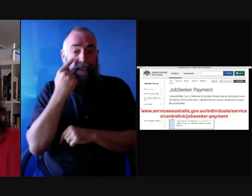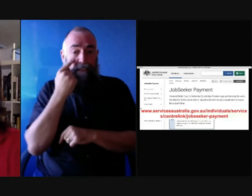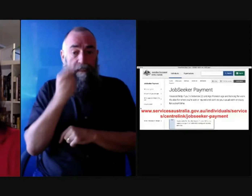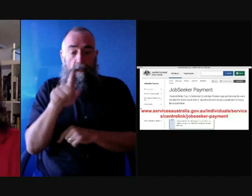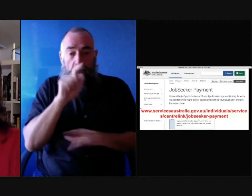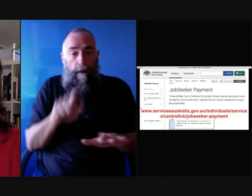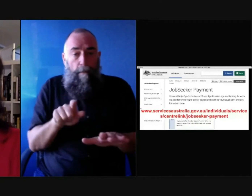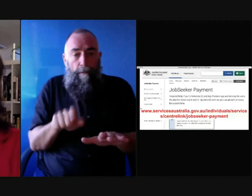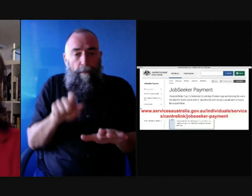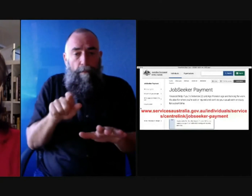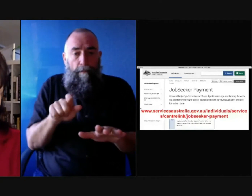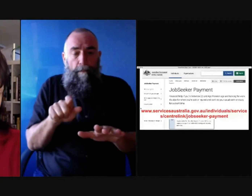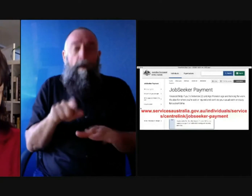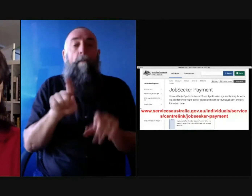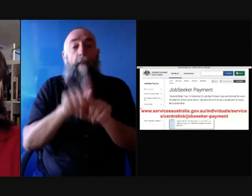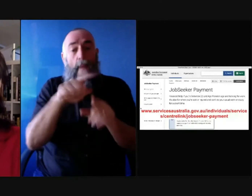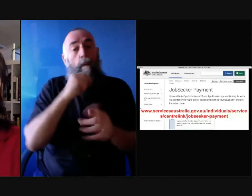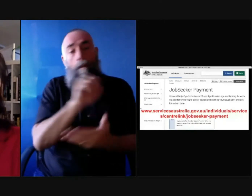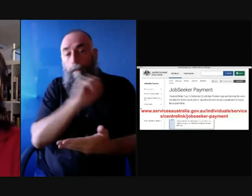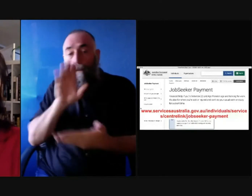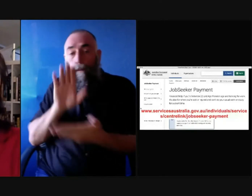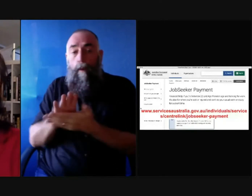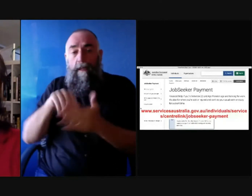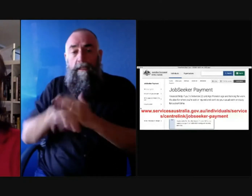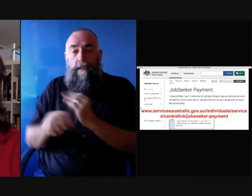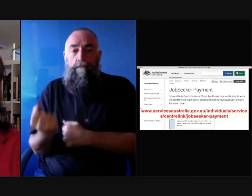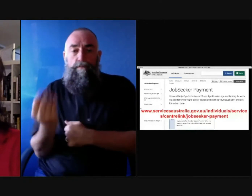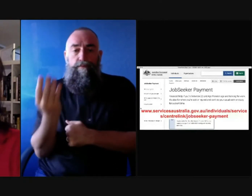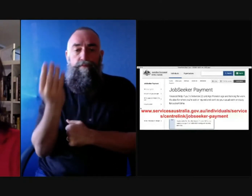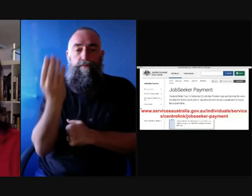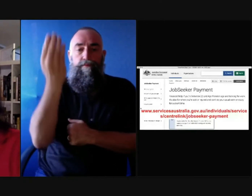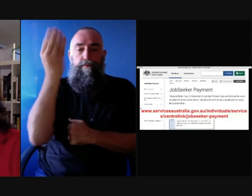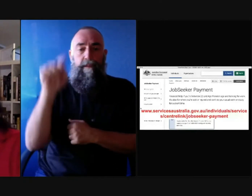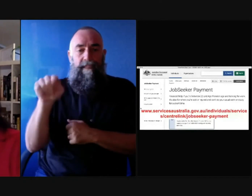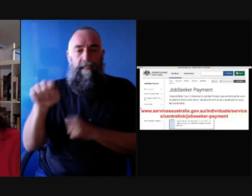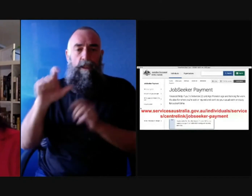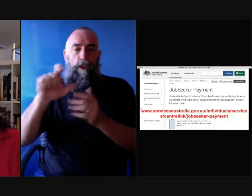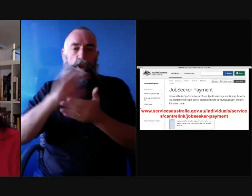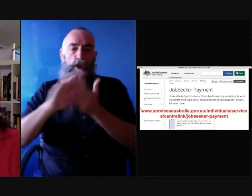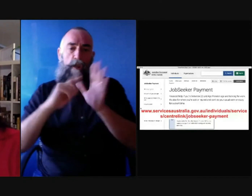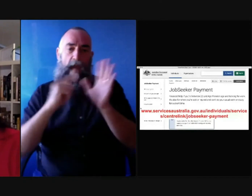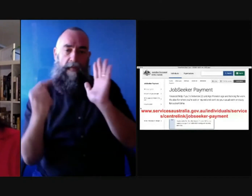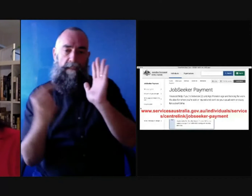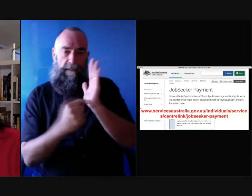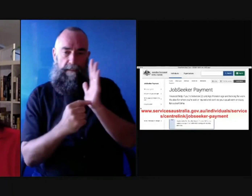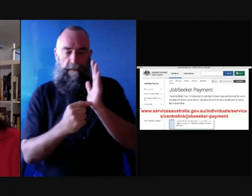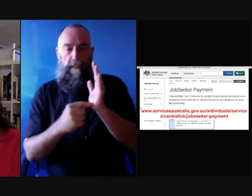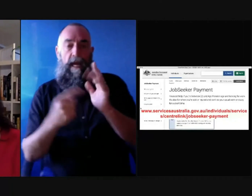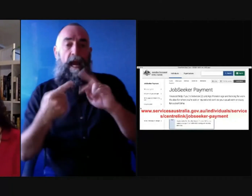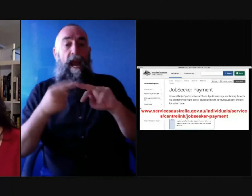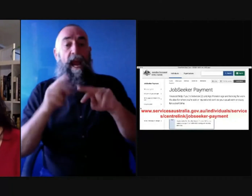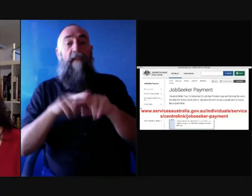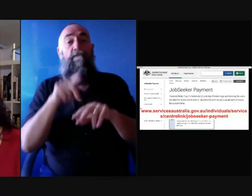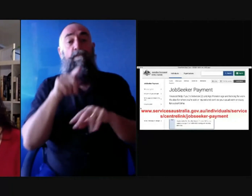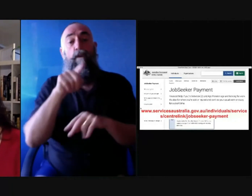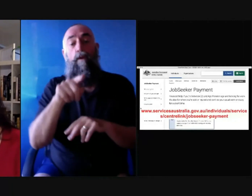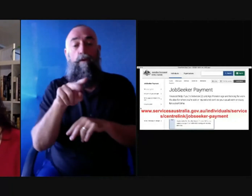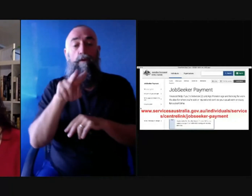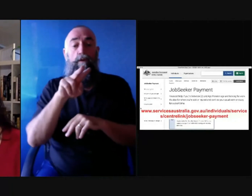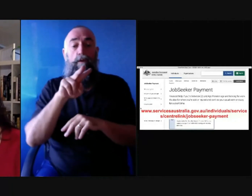it into the chat. If you are aged between 22 and 68,